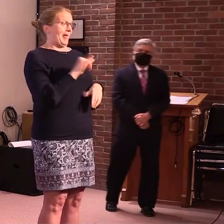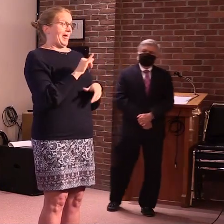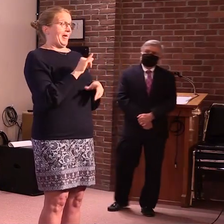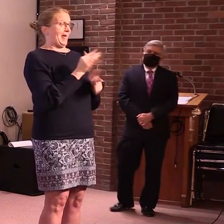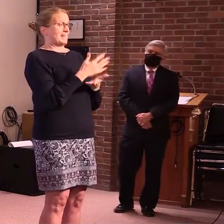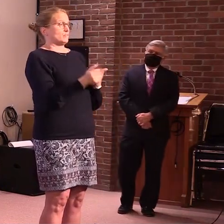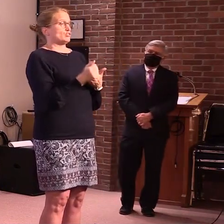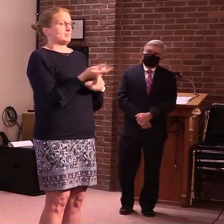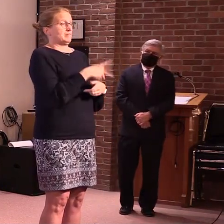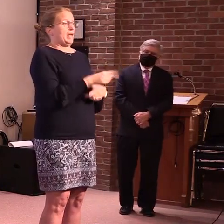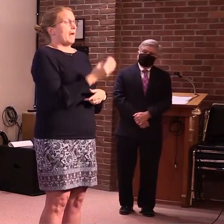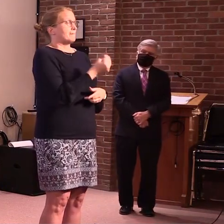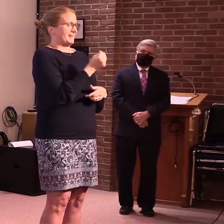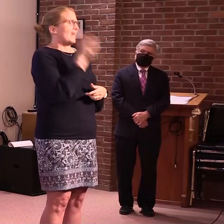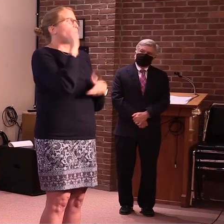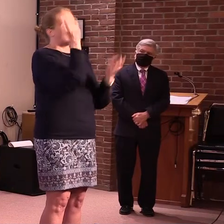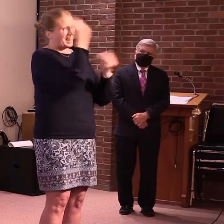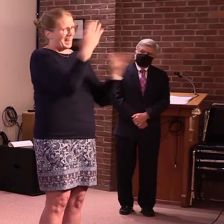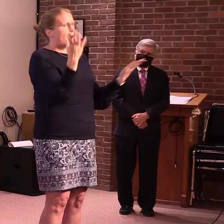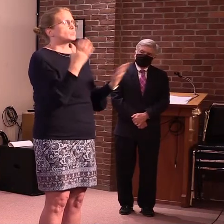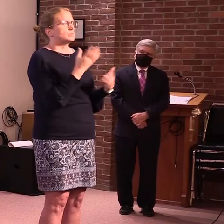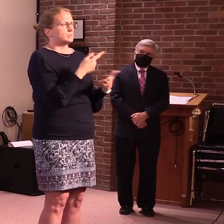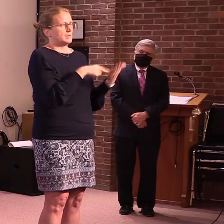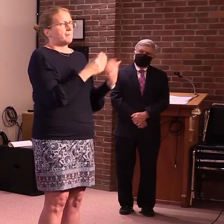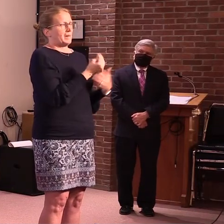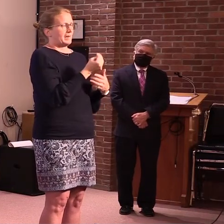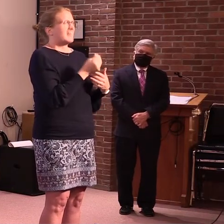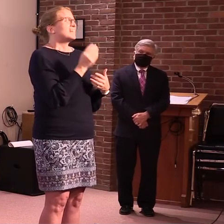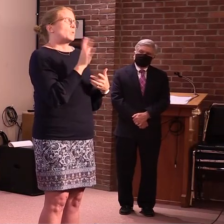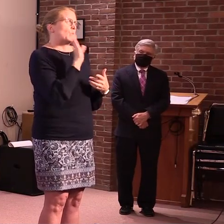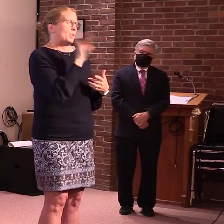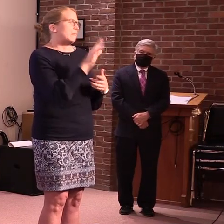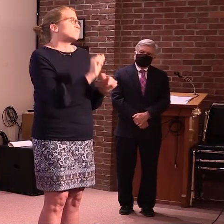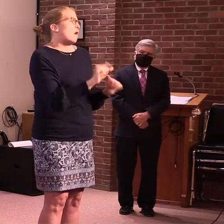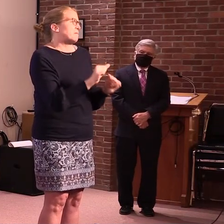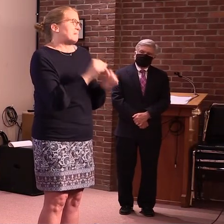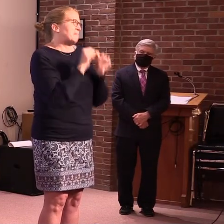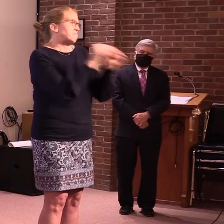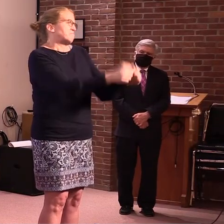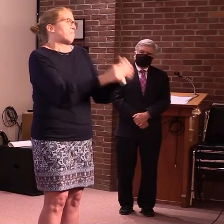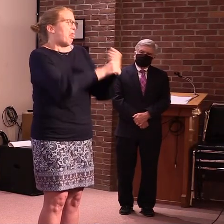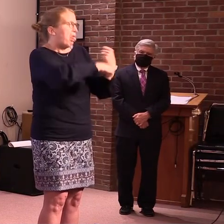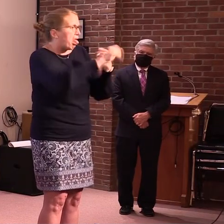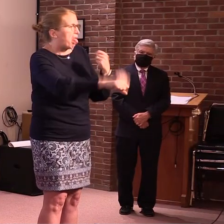we'll extend it again, probably for another month.